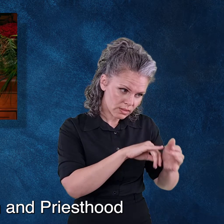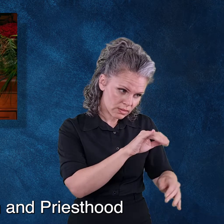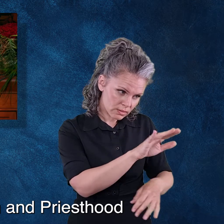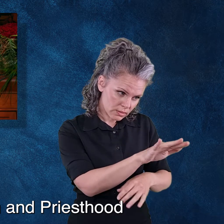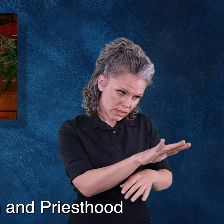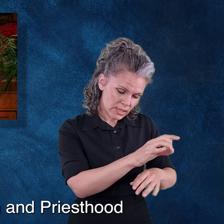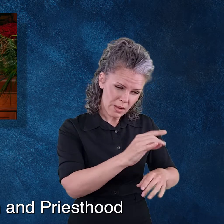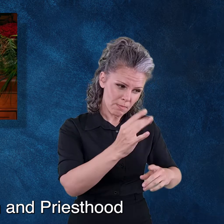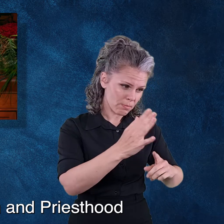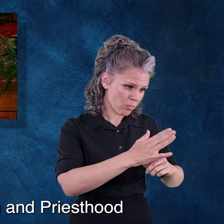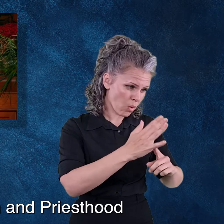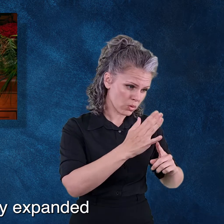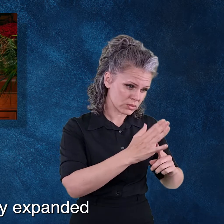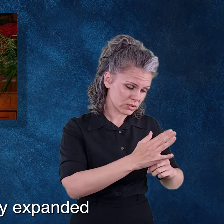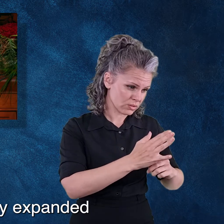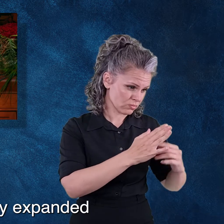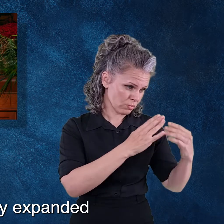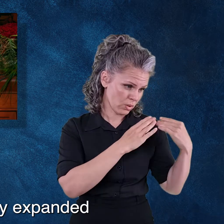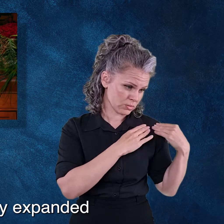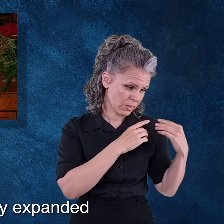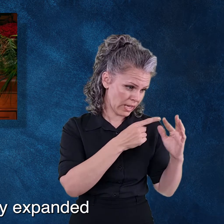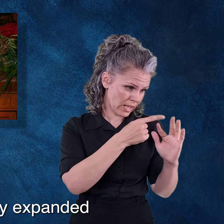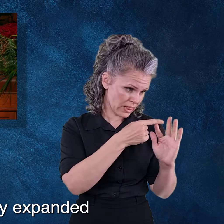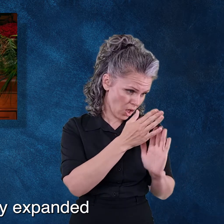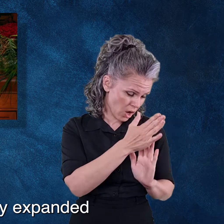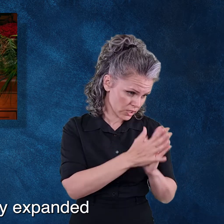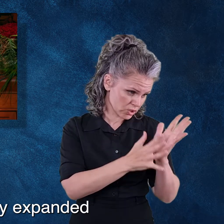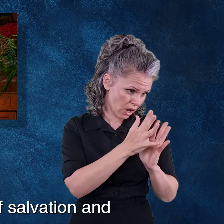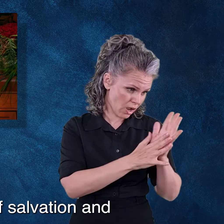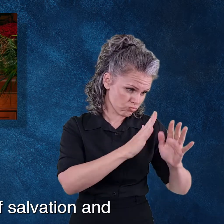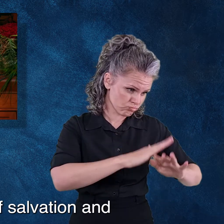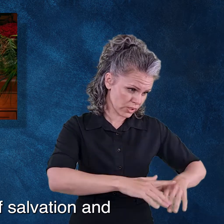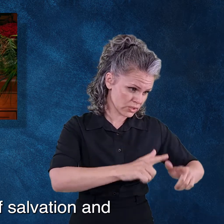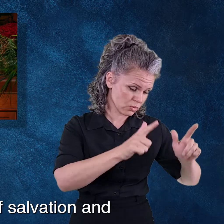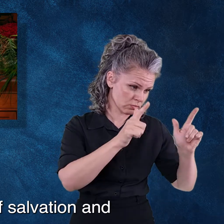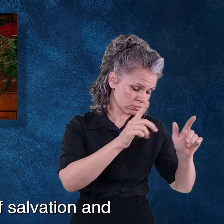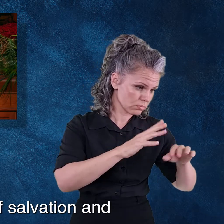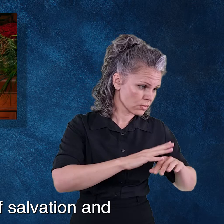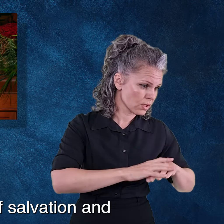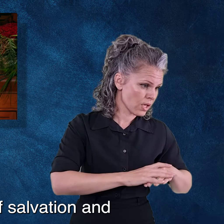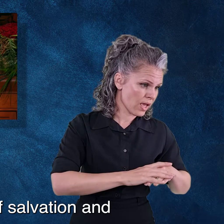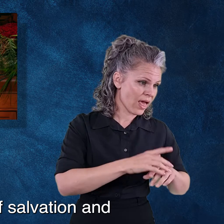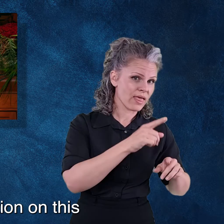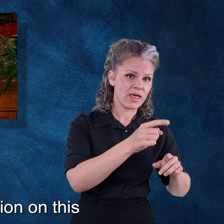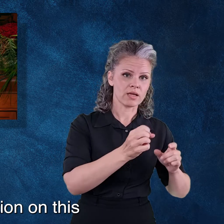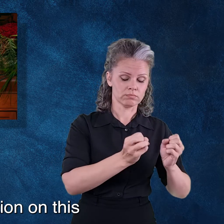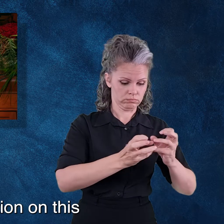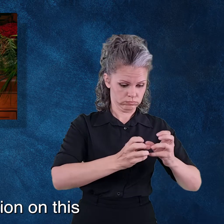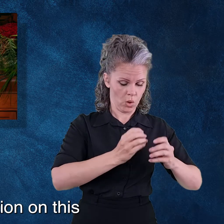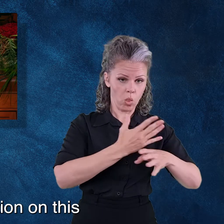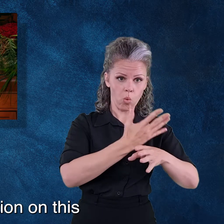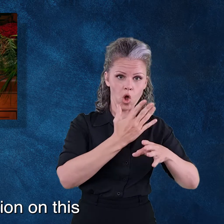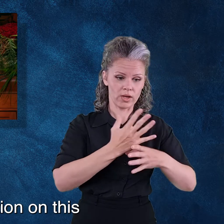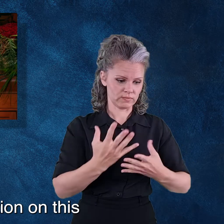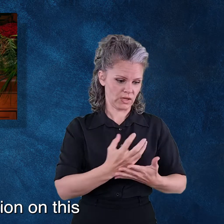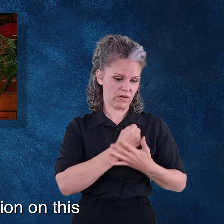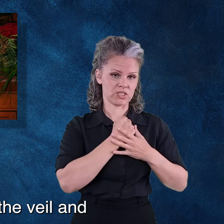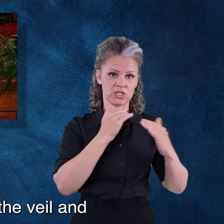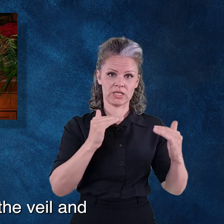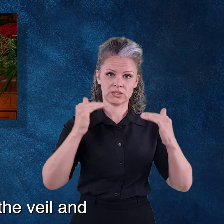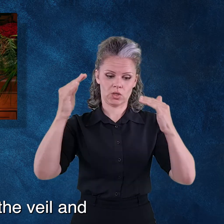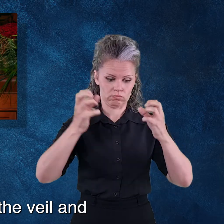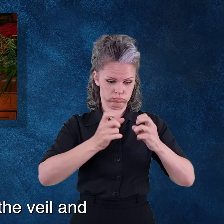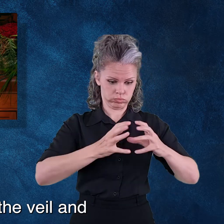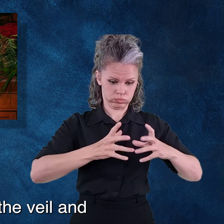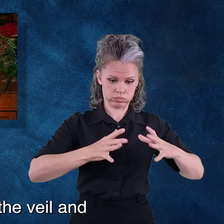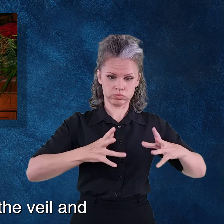role of Elijah and priesthood authority expanded the work of salvation and exaltation on this